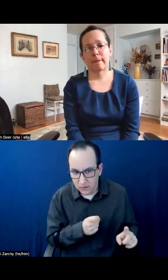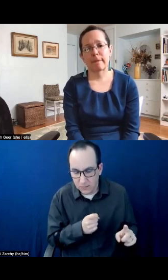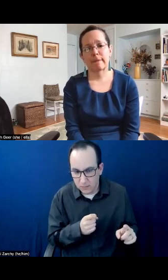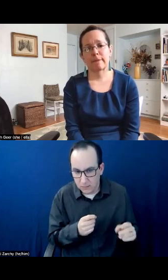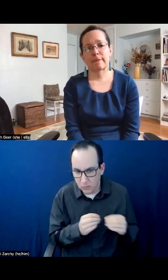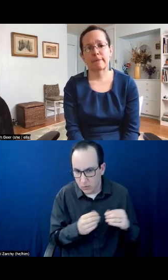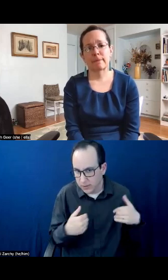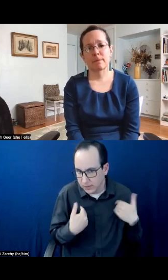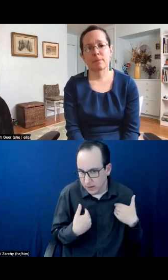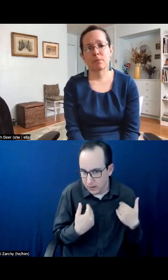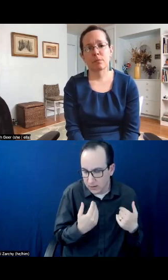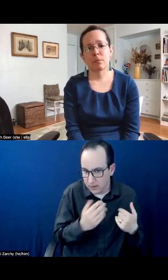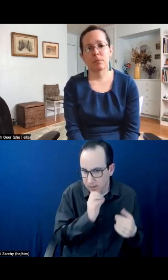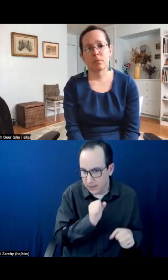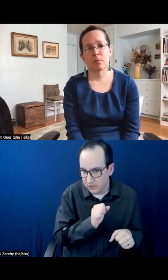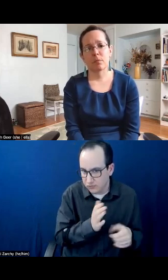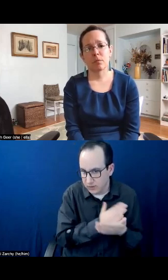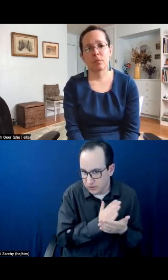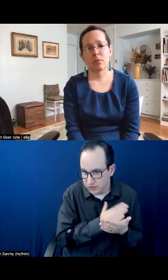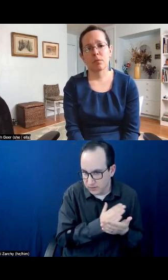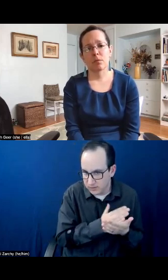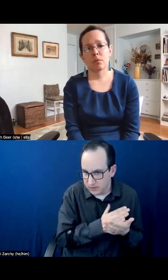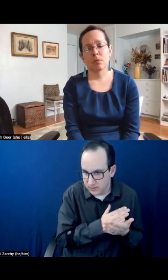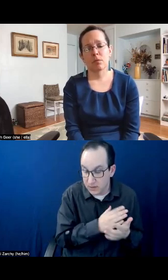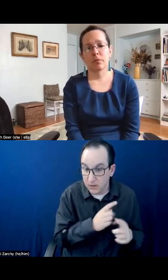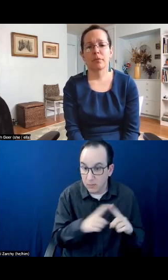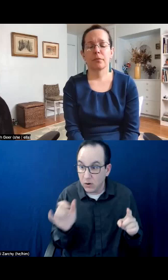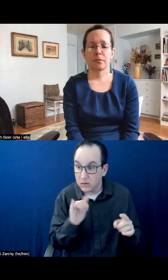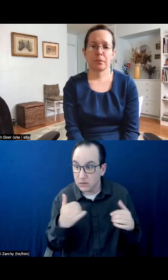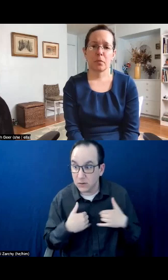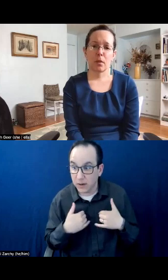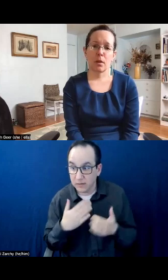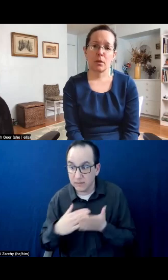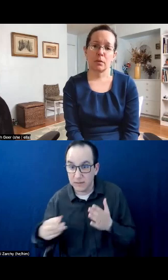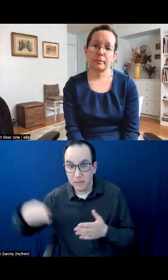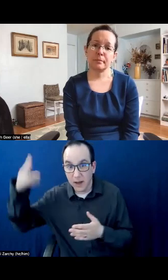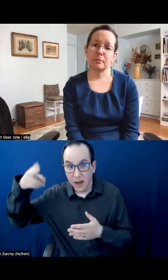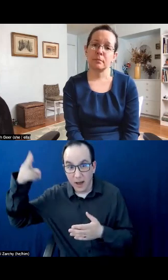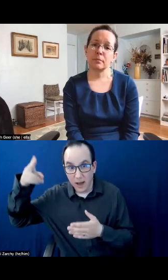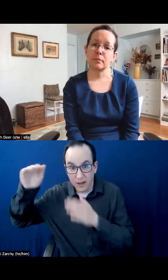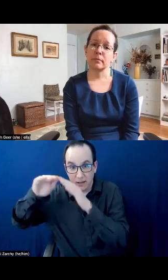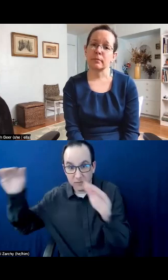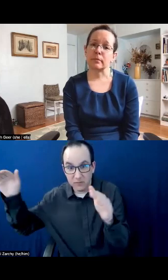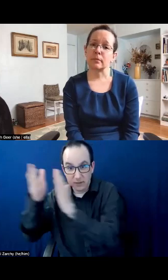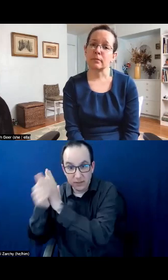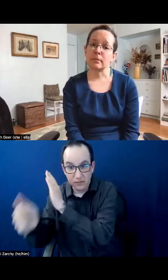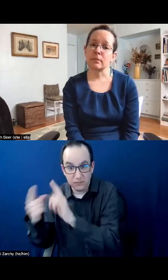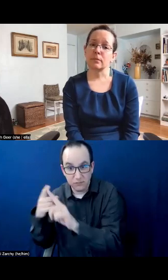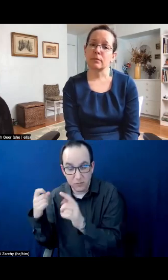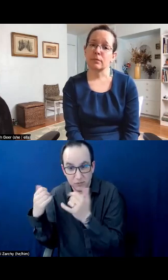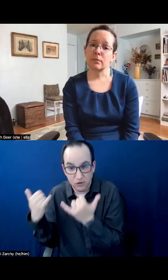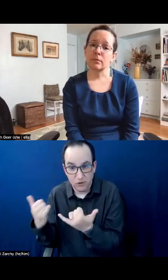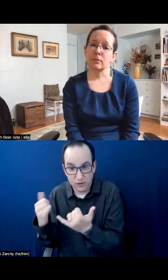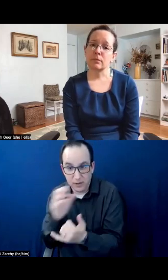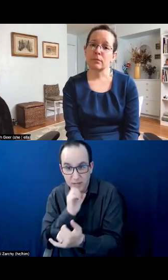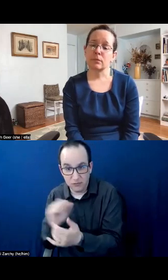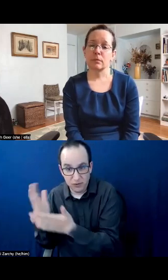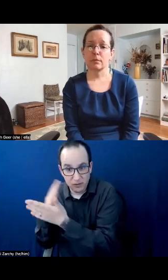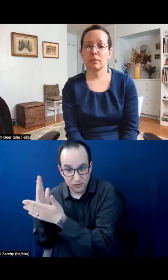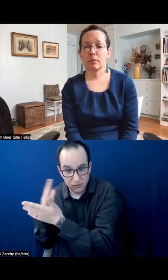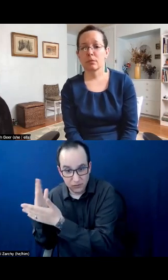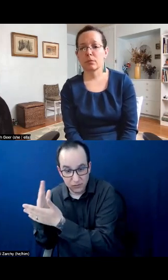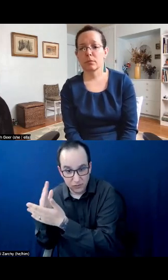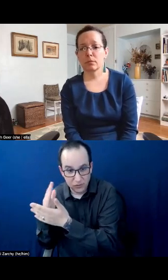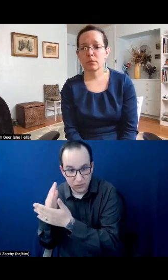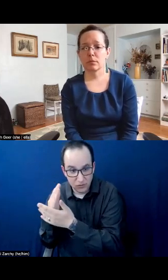many students are missing skills that should have been acquired at a younger age, but they